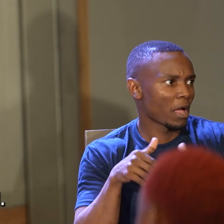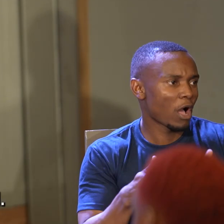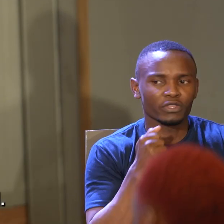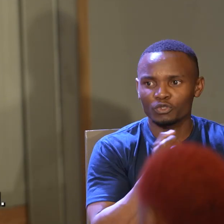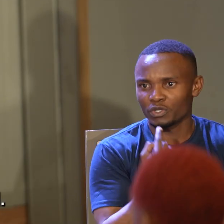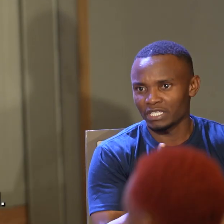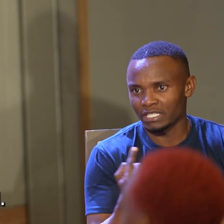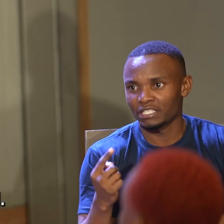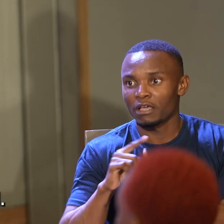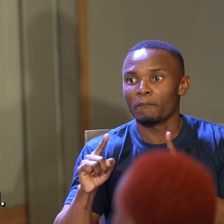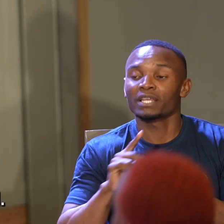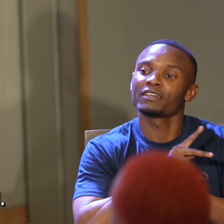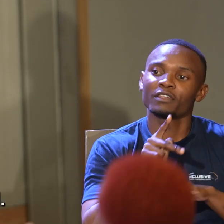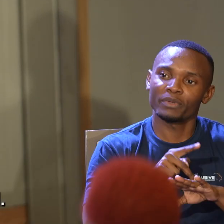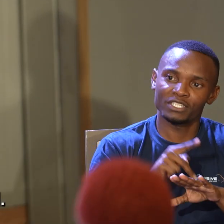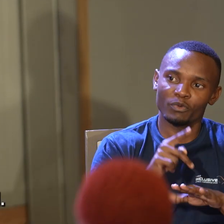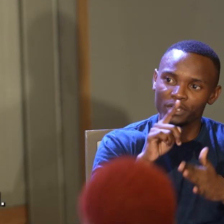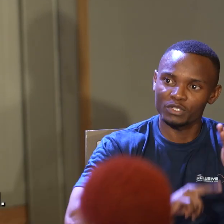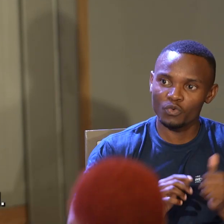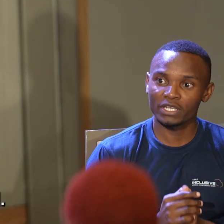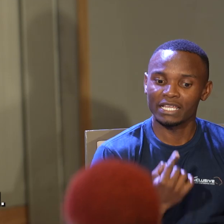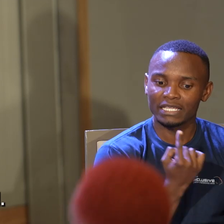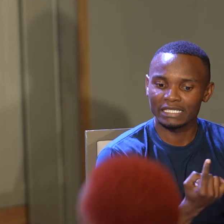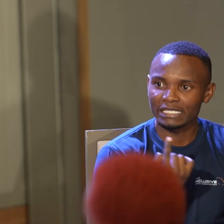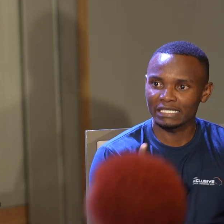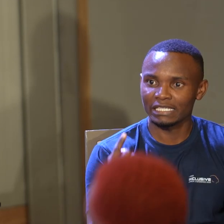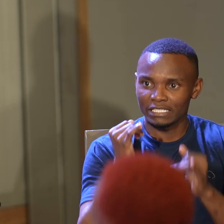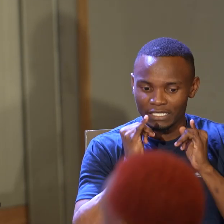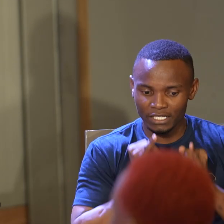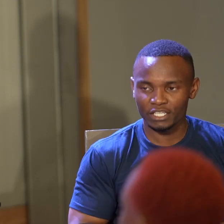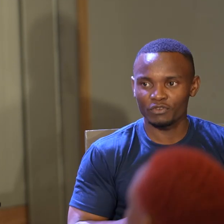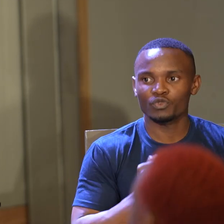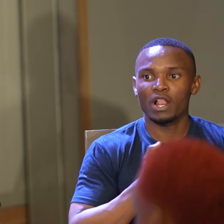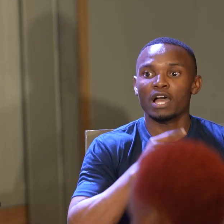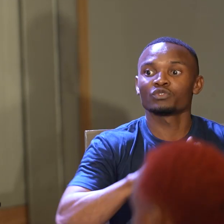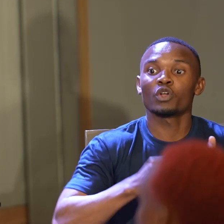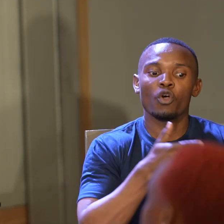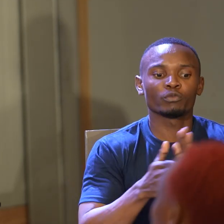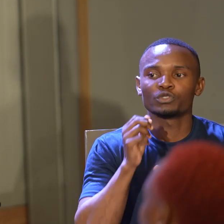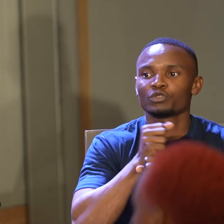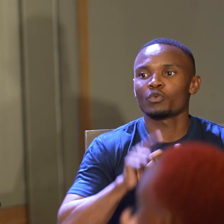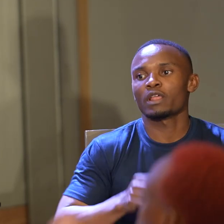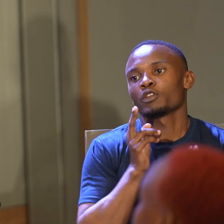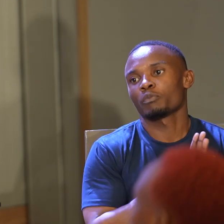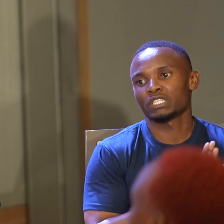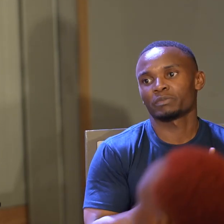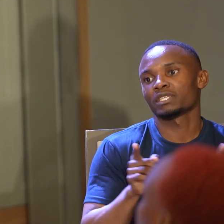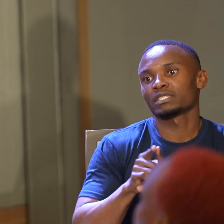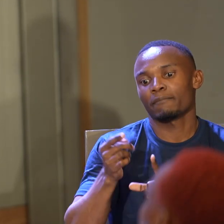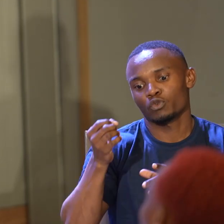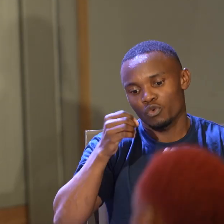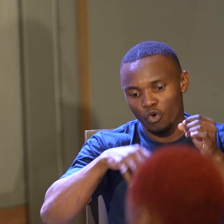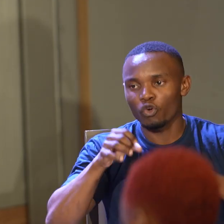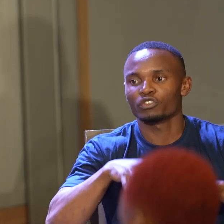through. But the principle remains that every individual has got the opportunity to participate and to contribute.